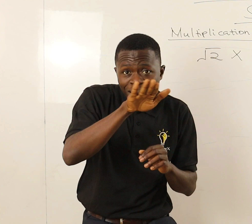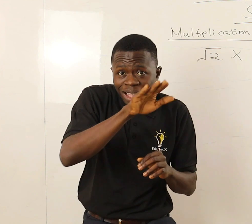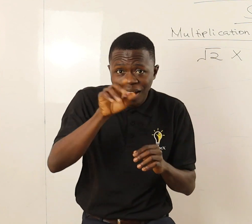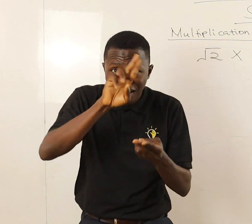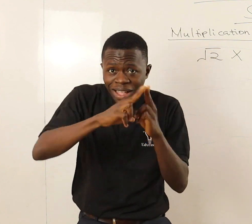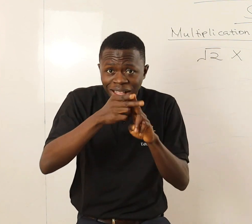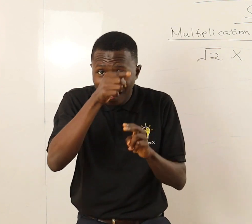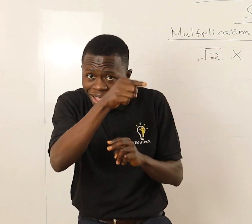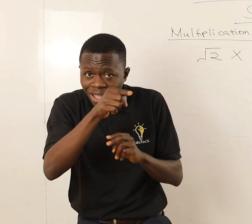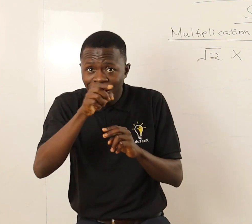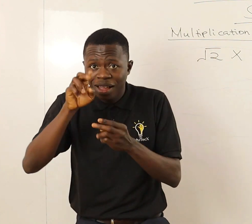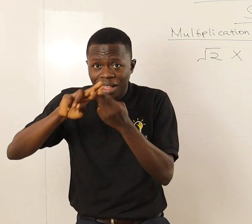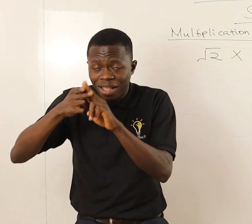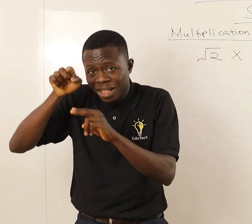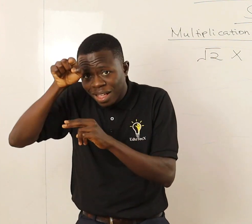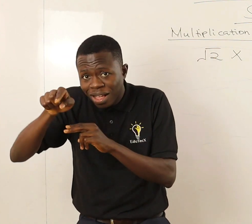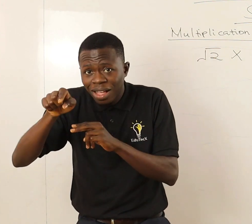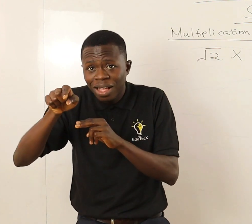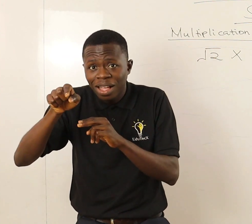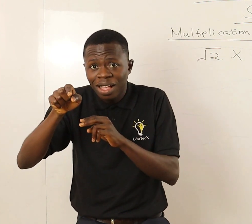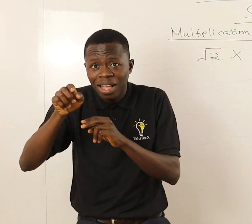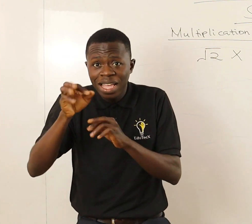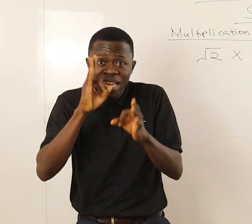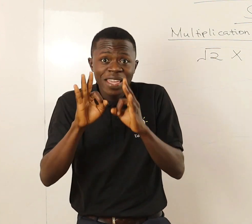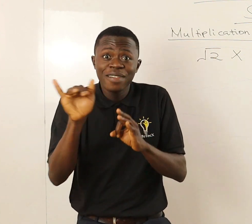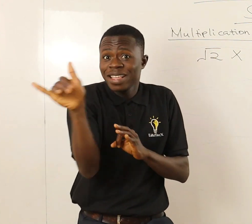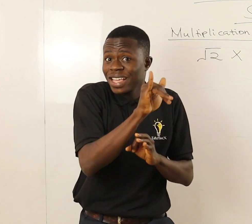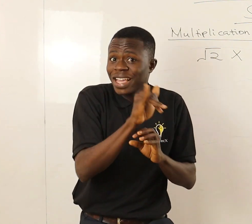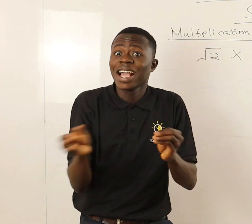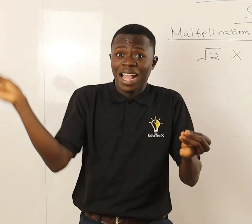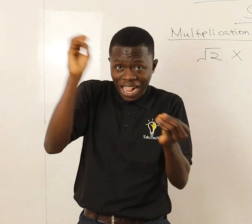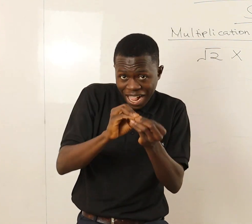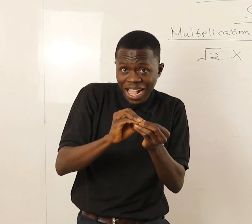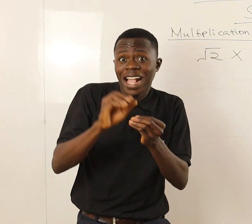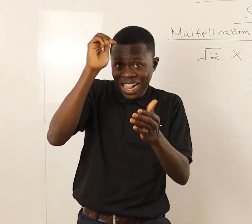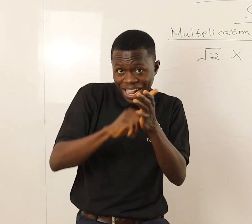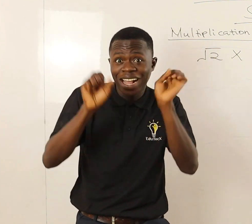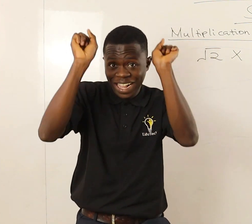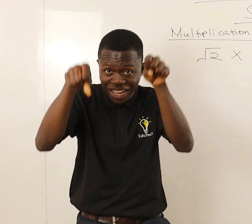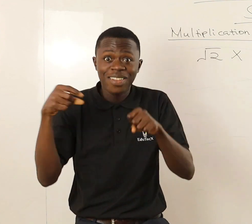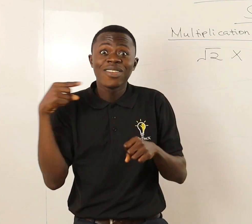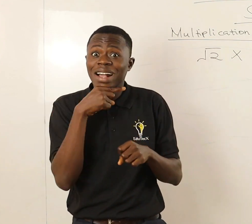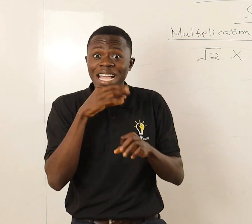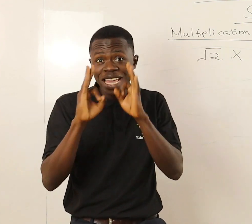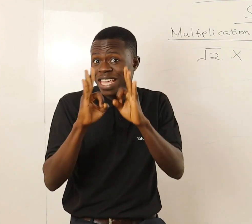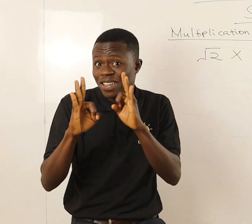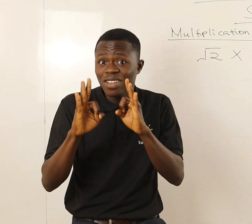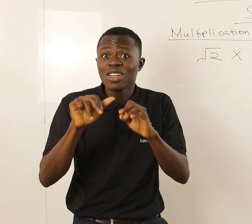subtract sets which have the same number under the equal to sign, right? But that's not the